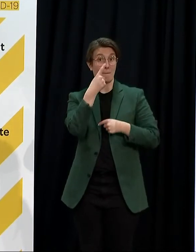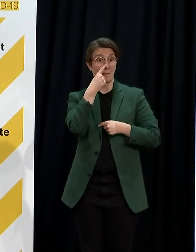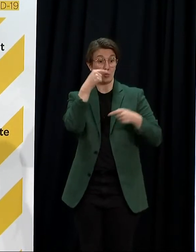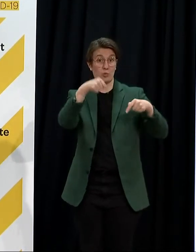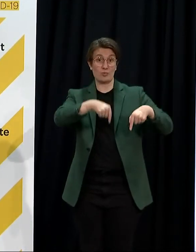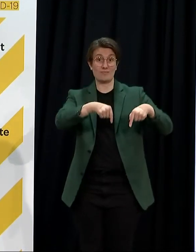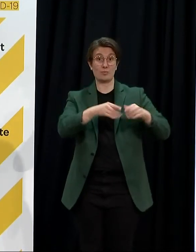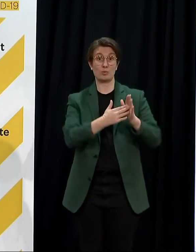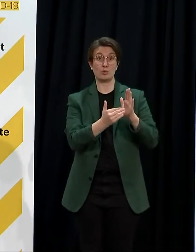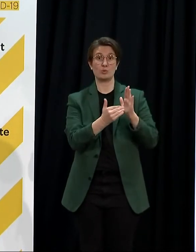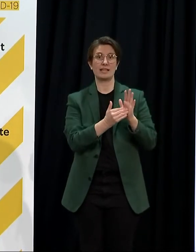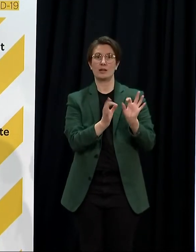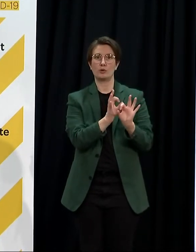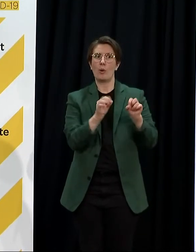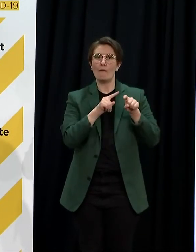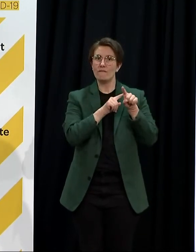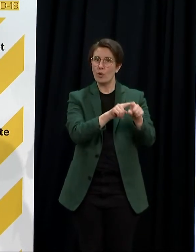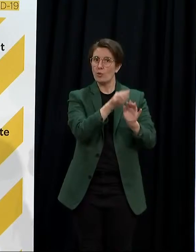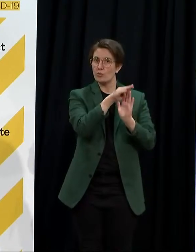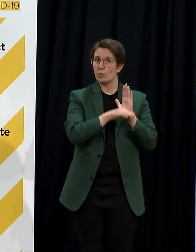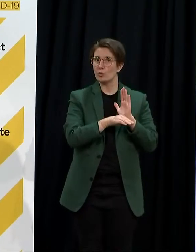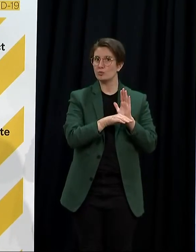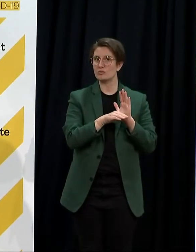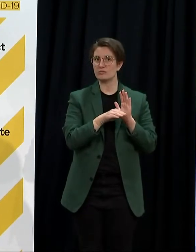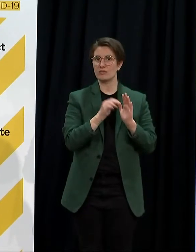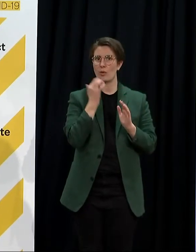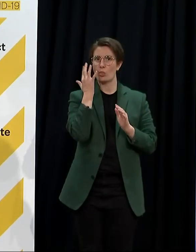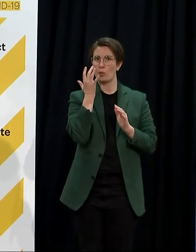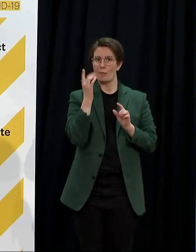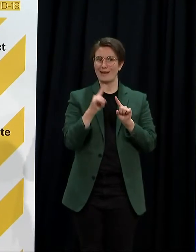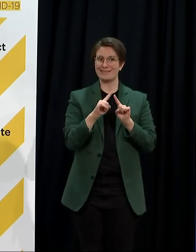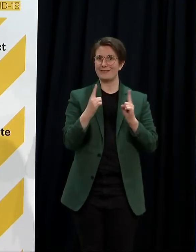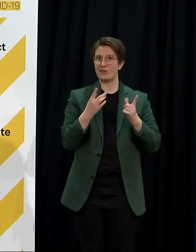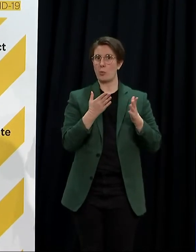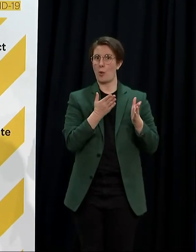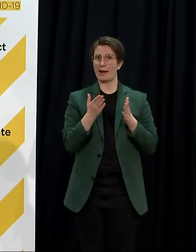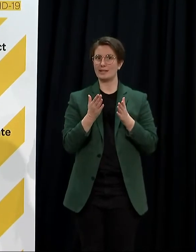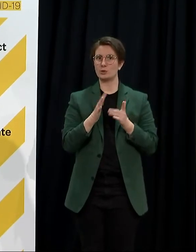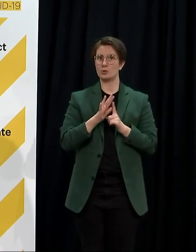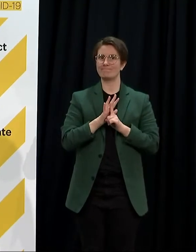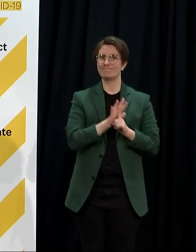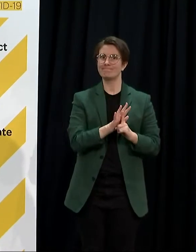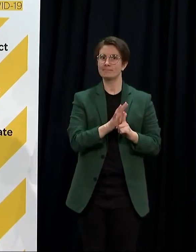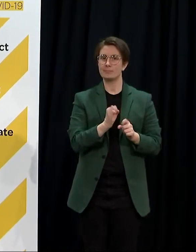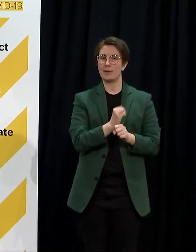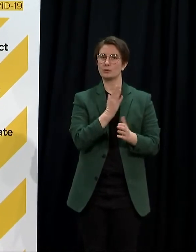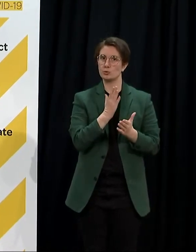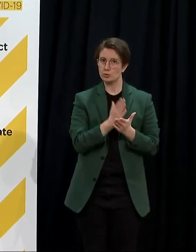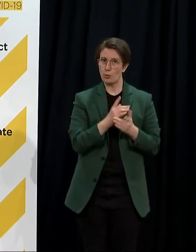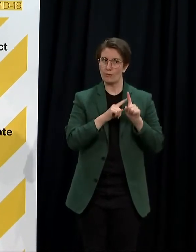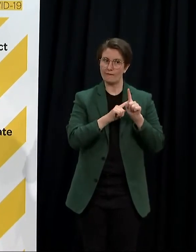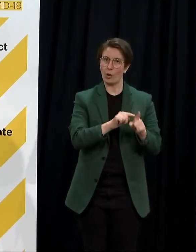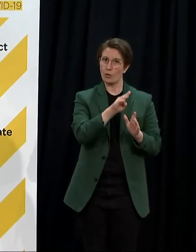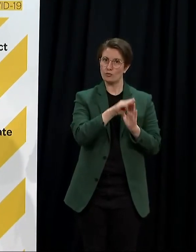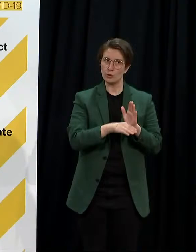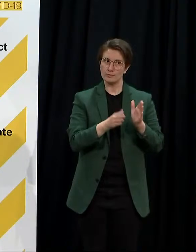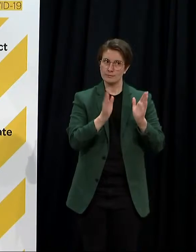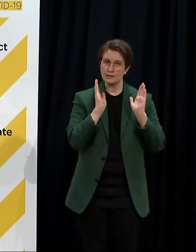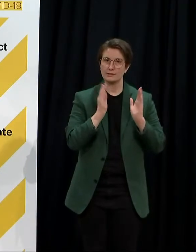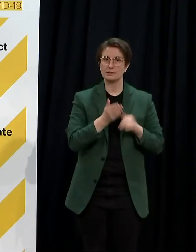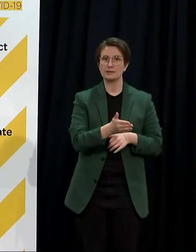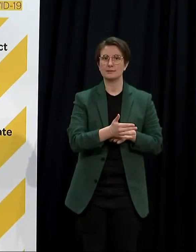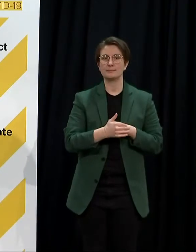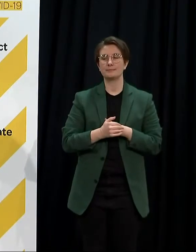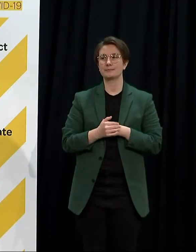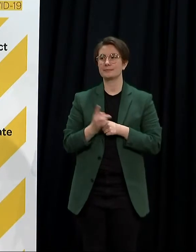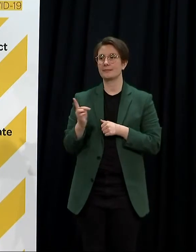thought gone into additional ways to make people follow the rules? Yeah, I absolutely believe that New Zealanders understand that